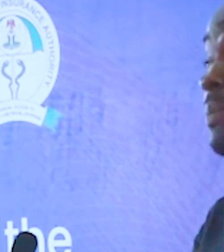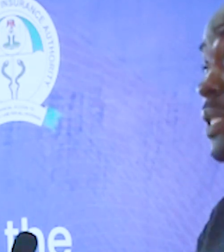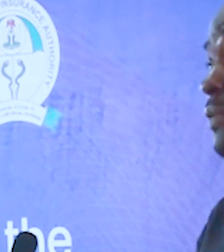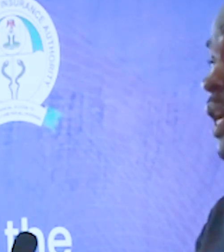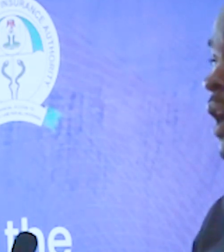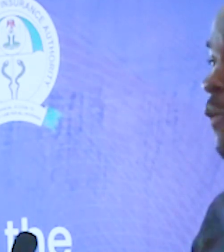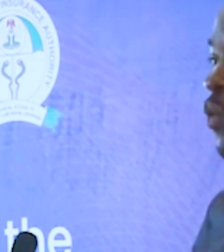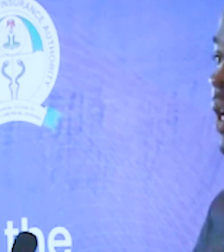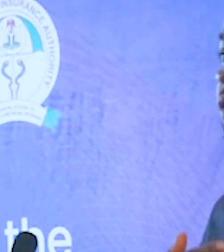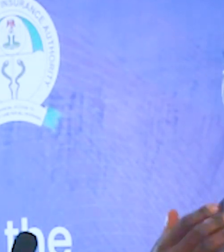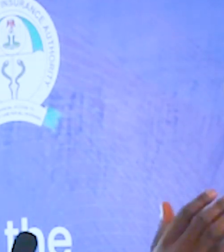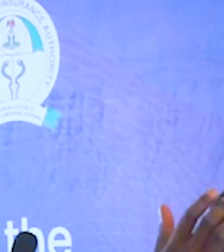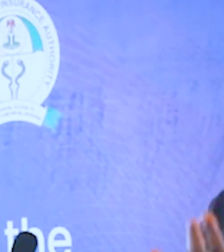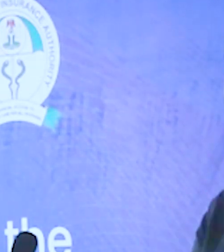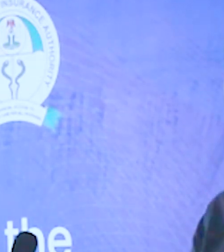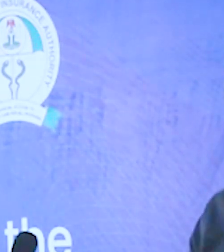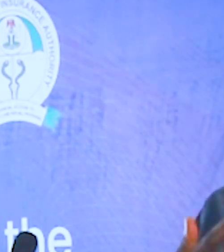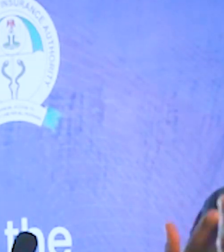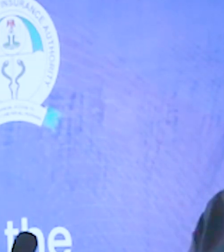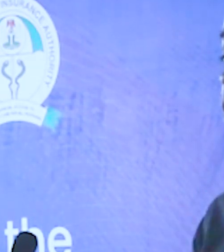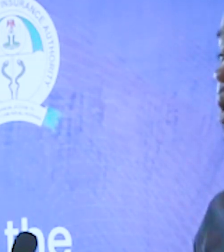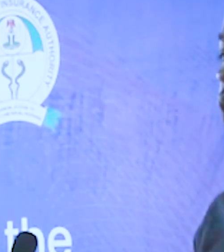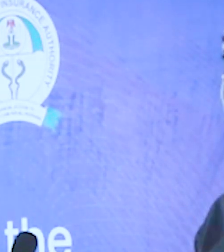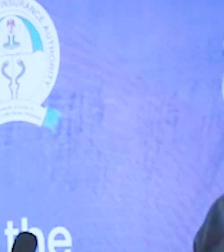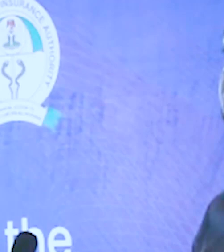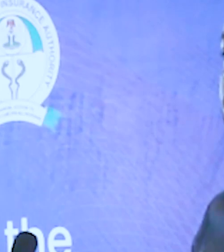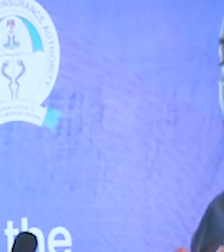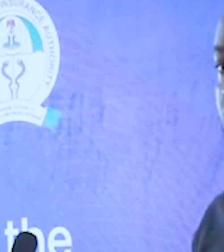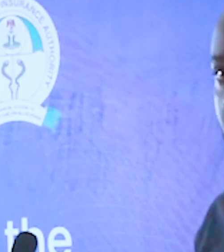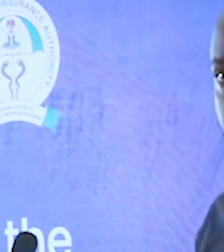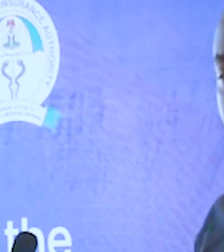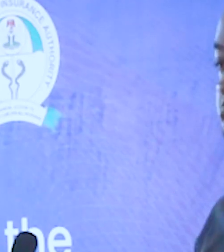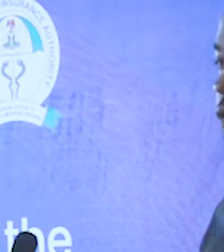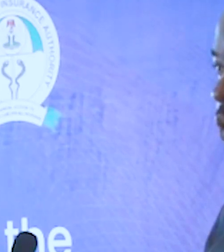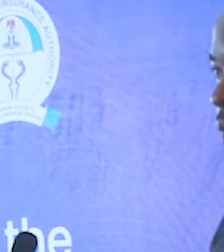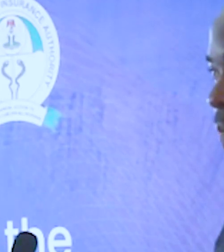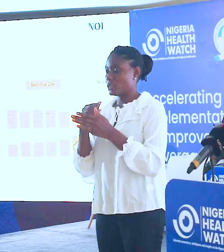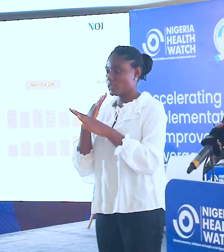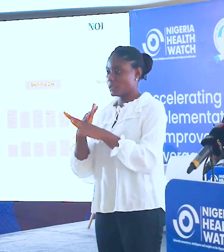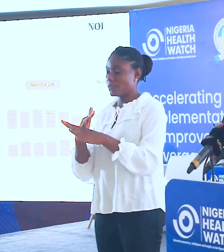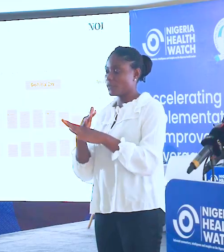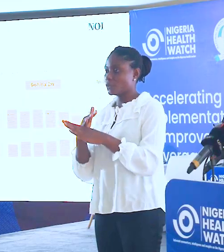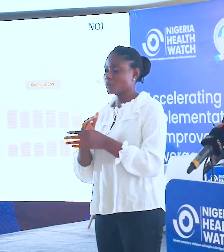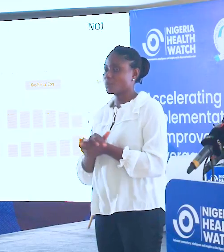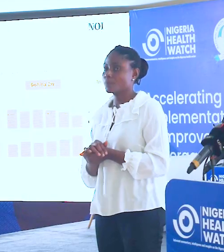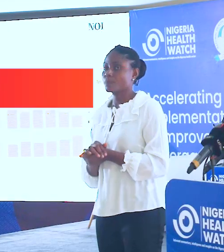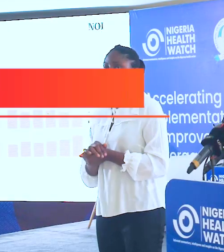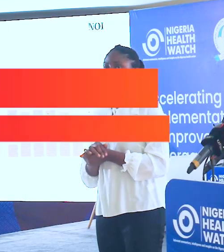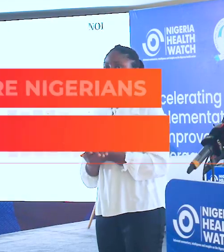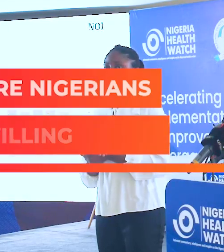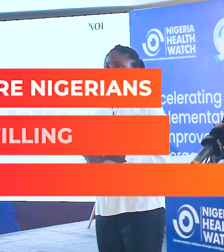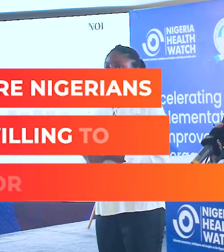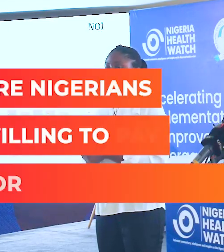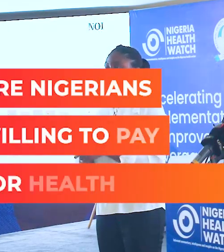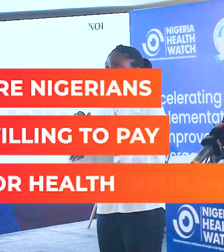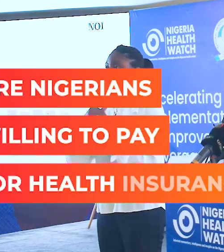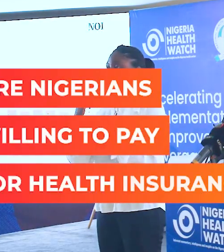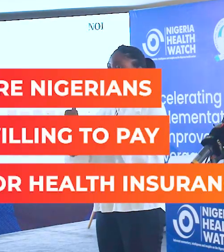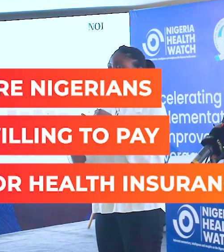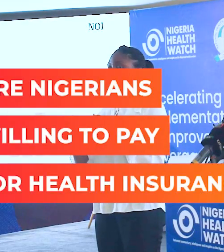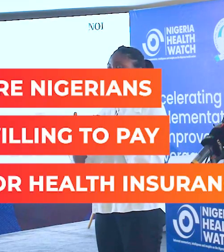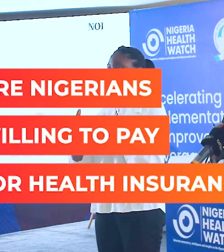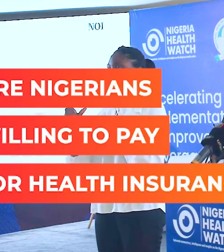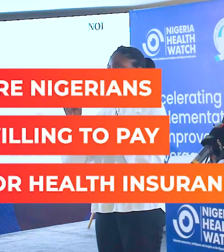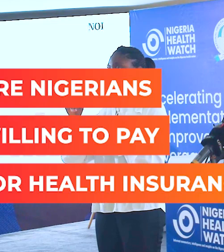to be receptive of whatever interventions or innovations that we're trying to push forward. On the flip side, the final slide I